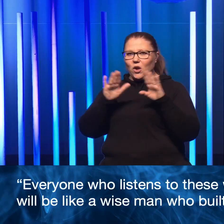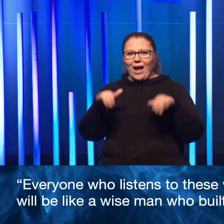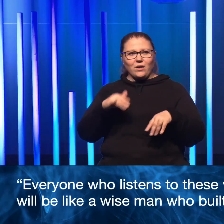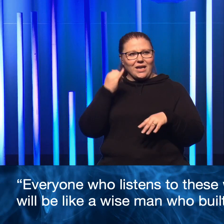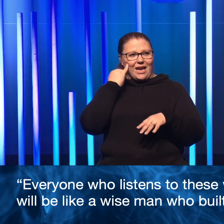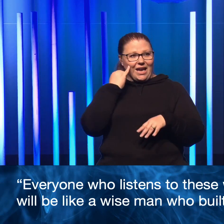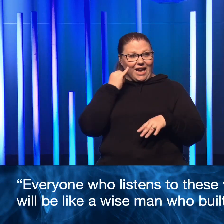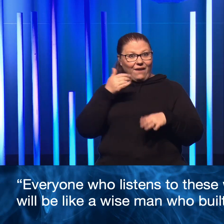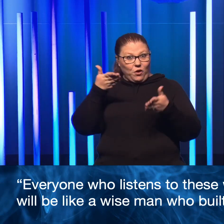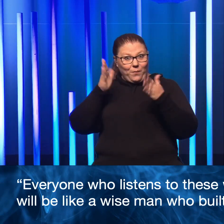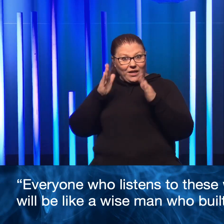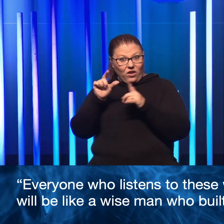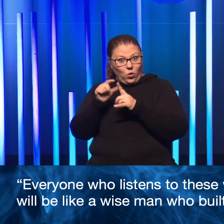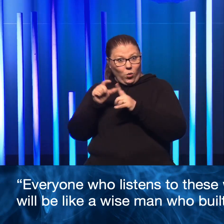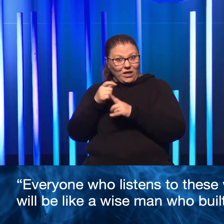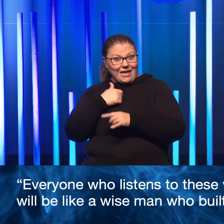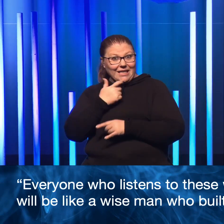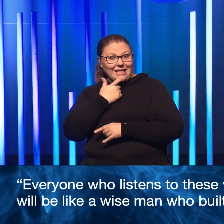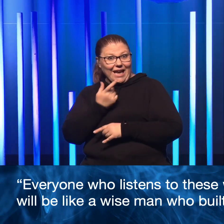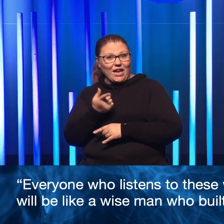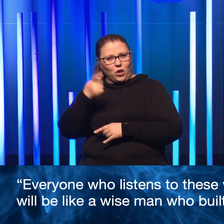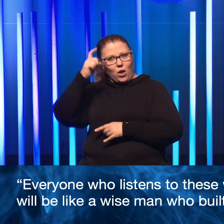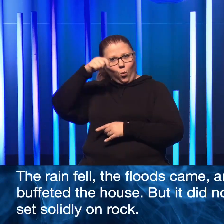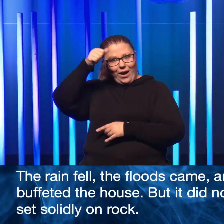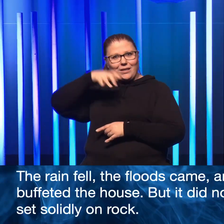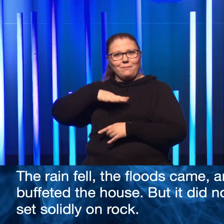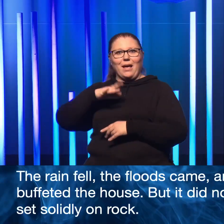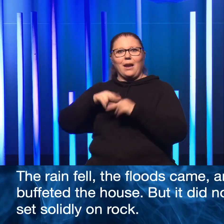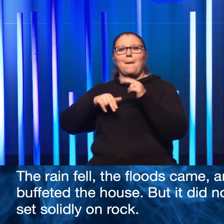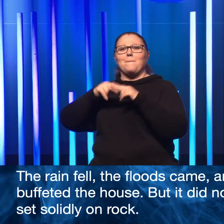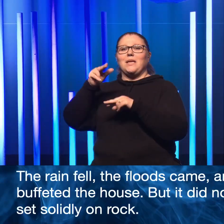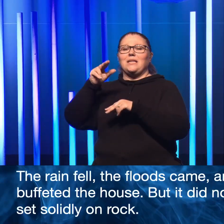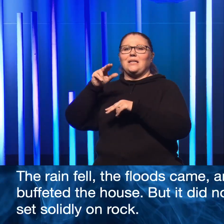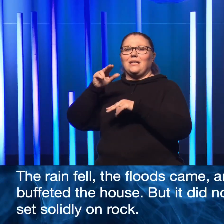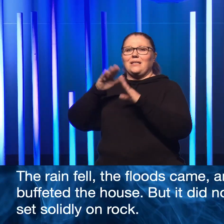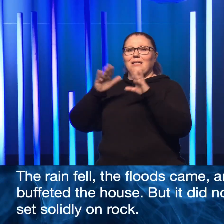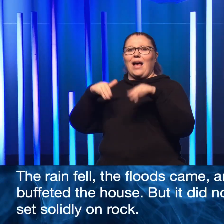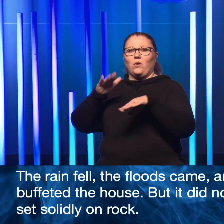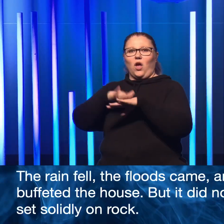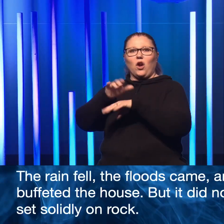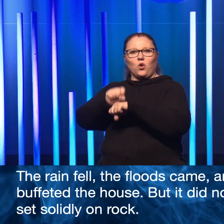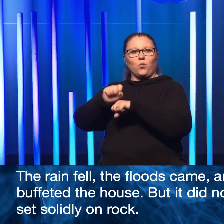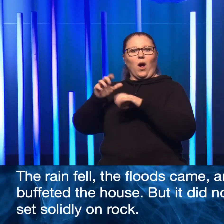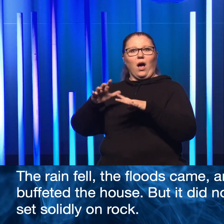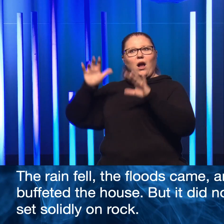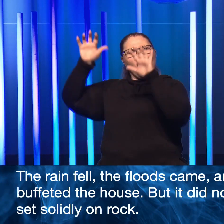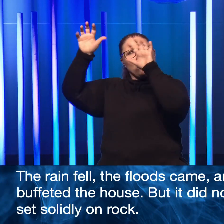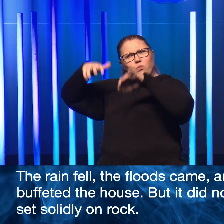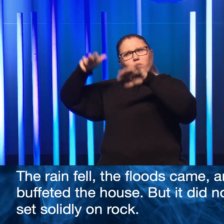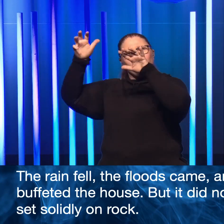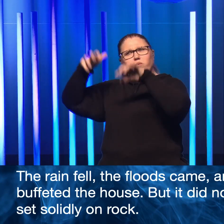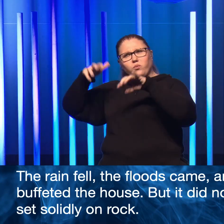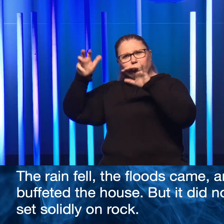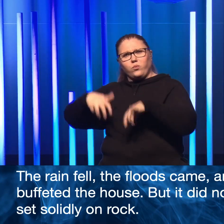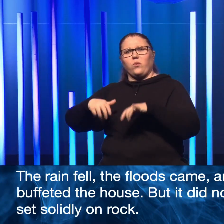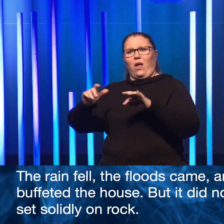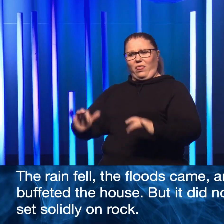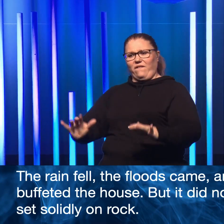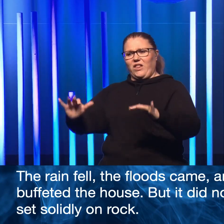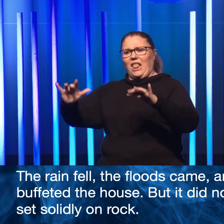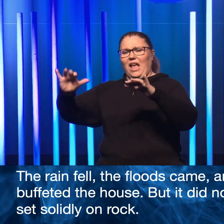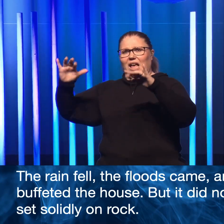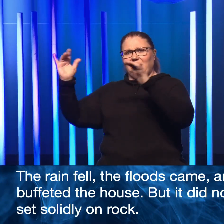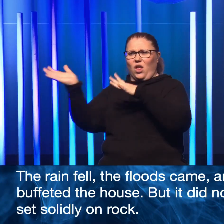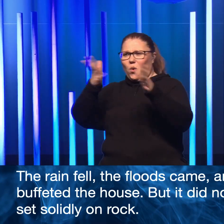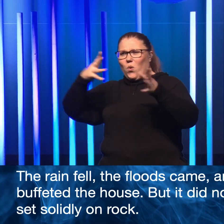listen to these words of mine and act on them, you're like a wise man who builds his house on a rock. You've heard this before, maybe. The rain would fall, the floods would come, and the winds blew